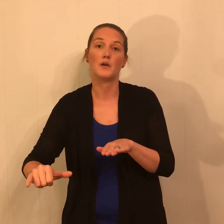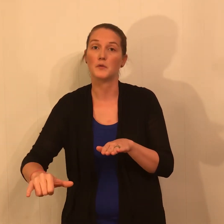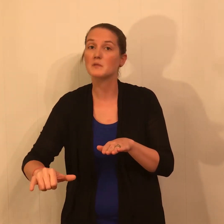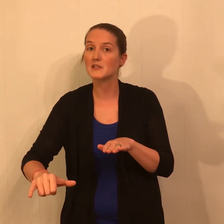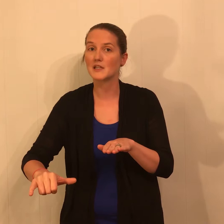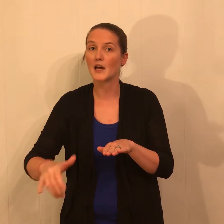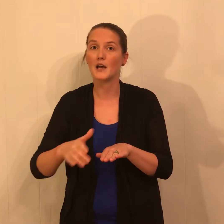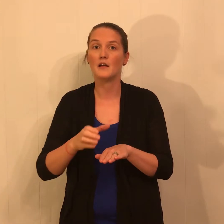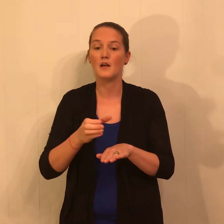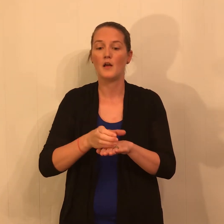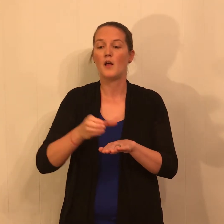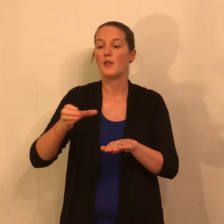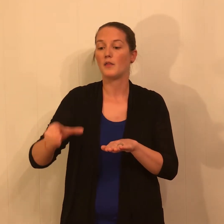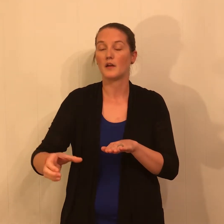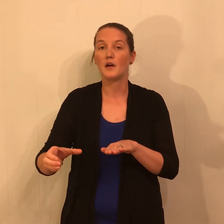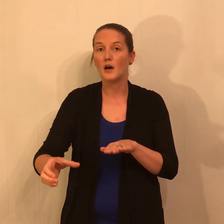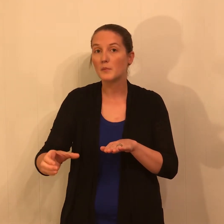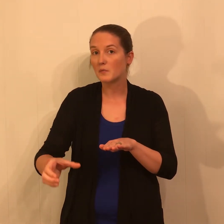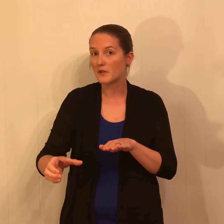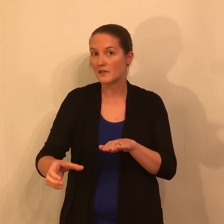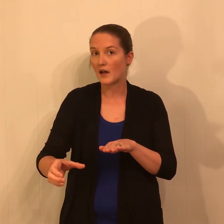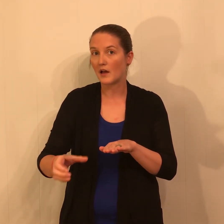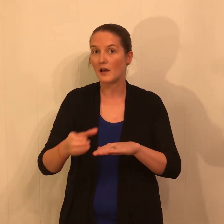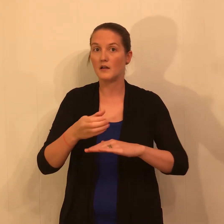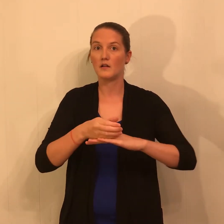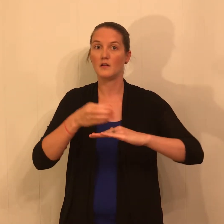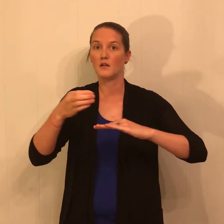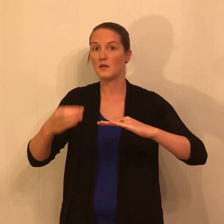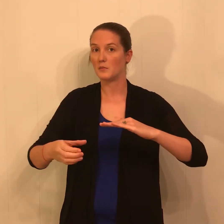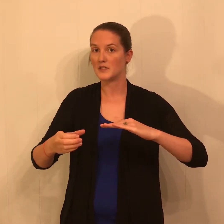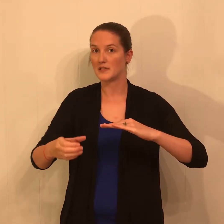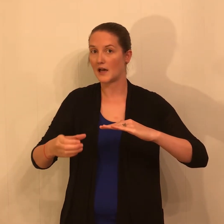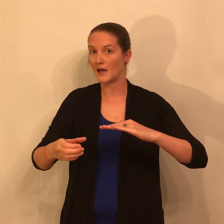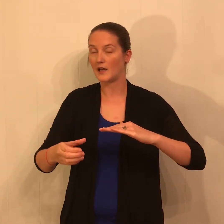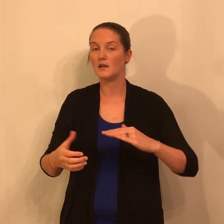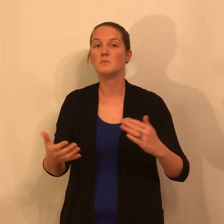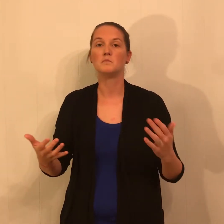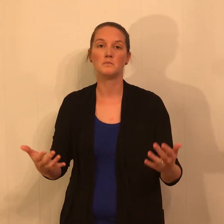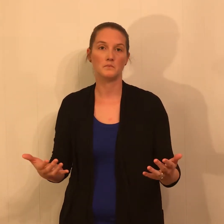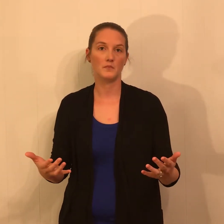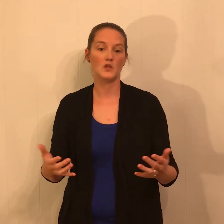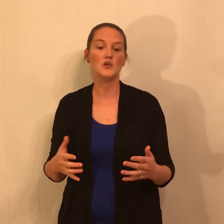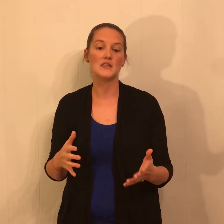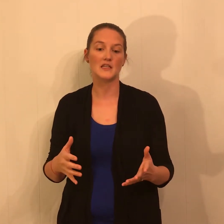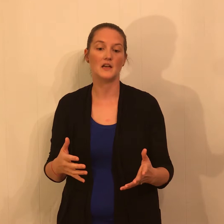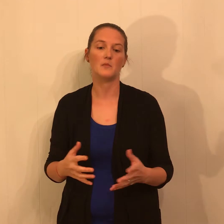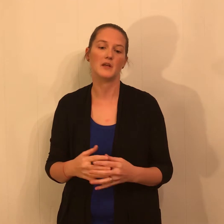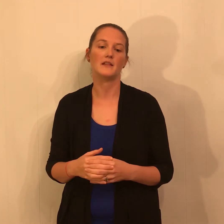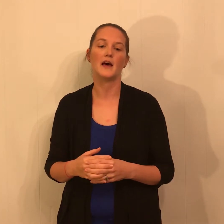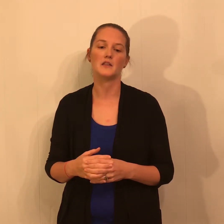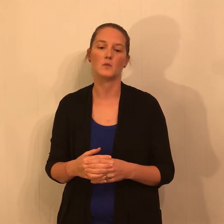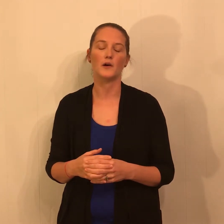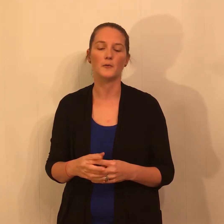phone's beside, the cup's beside, the side. You can set it up like that as well.